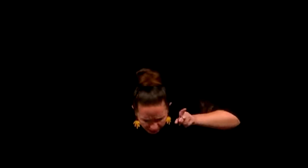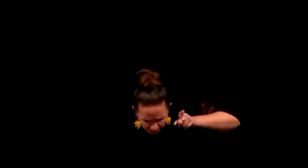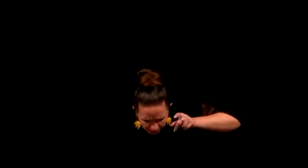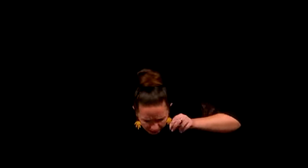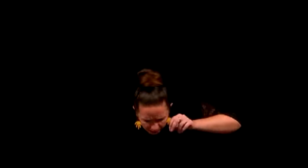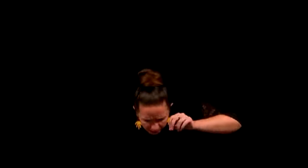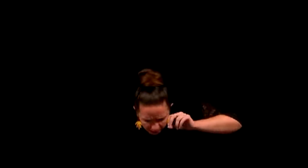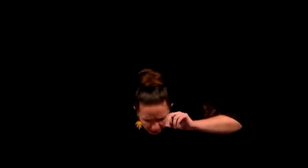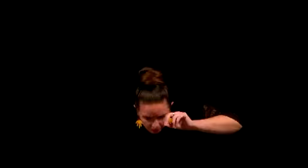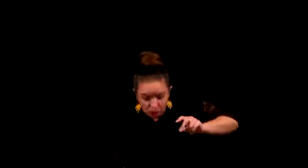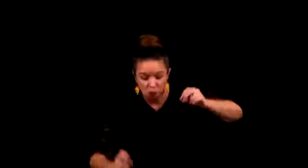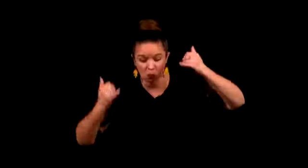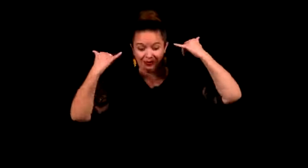prayer.